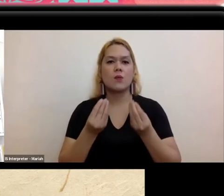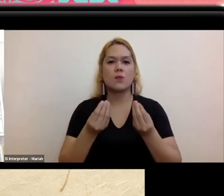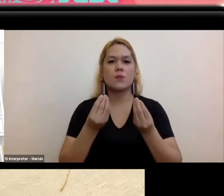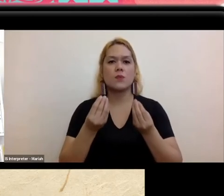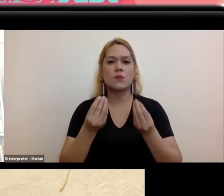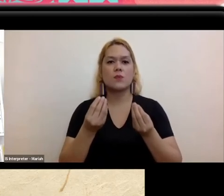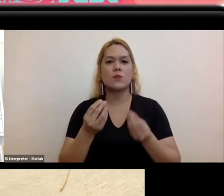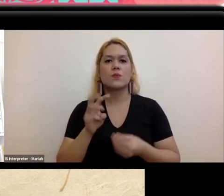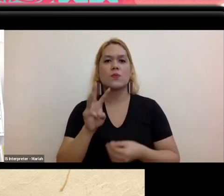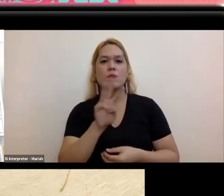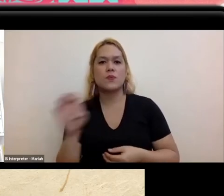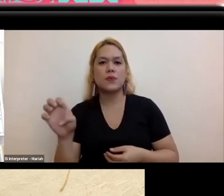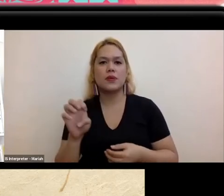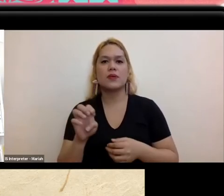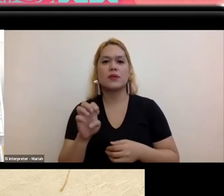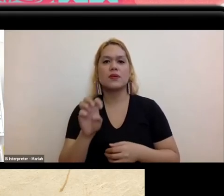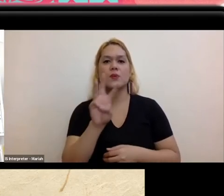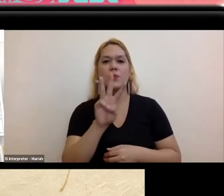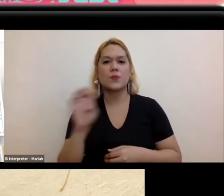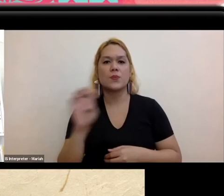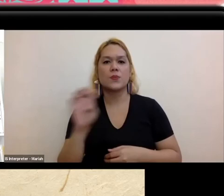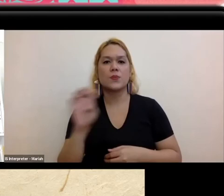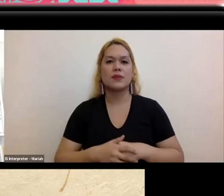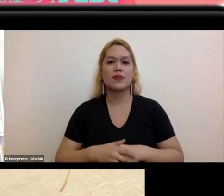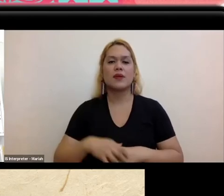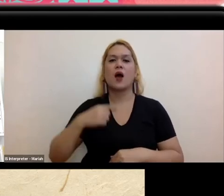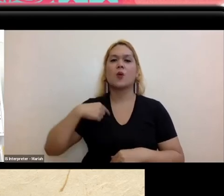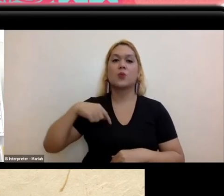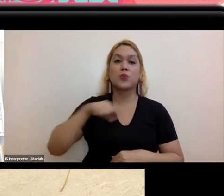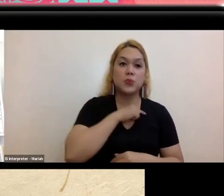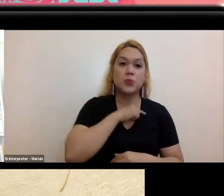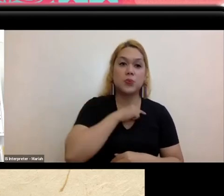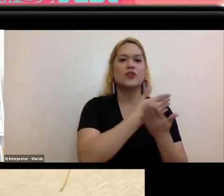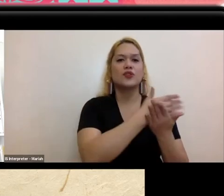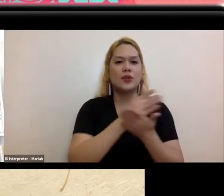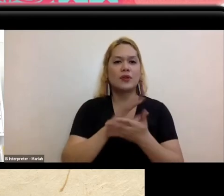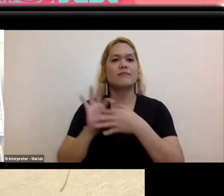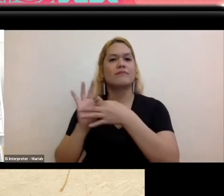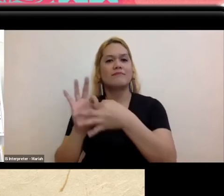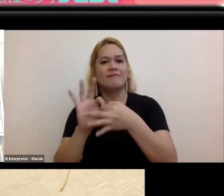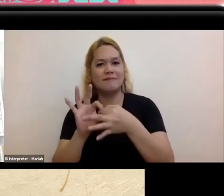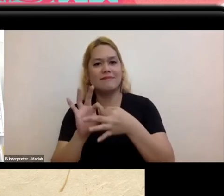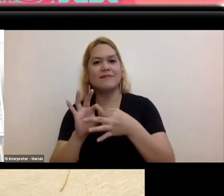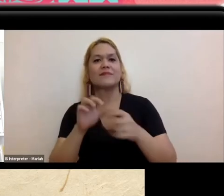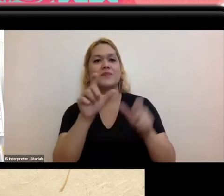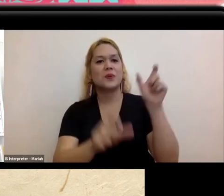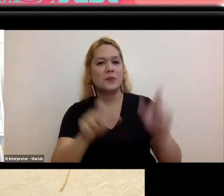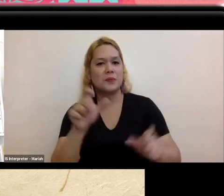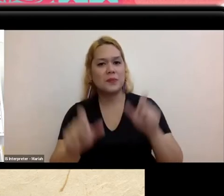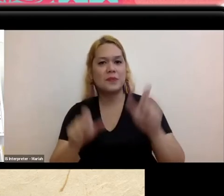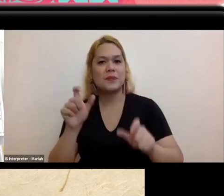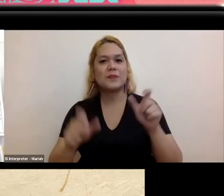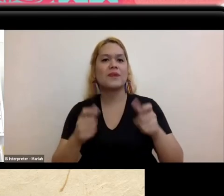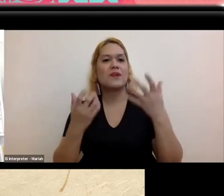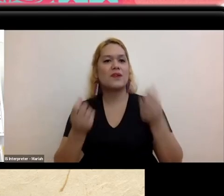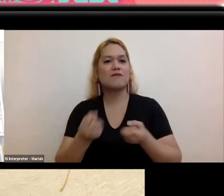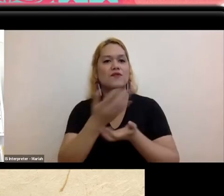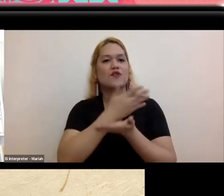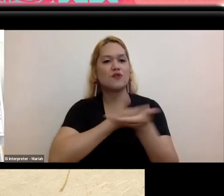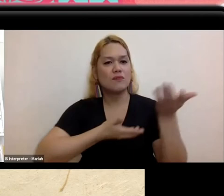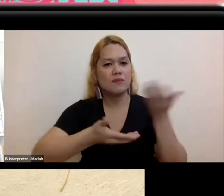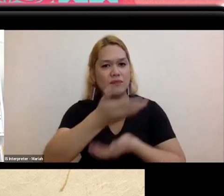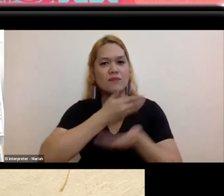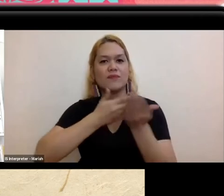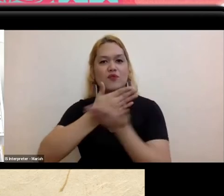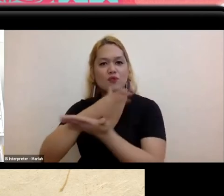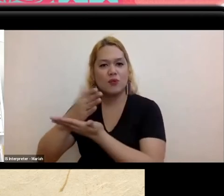shared individuals, sub-collectives who, by virtue of shared suffering or shared interest, kind of weave in